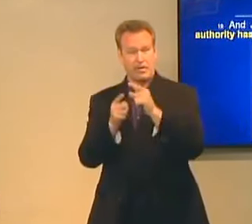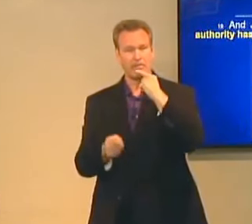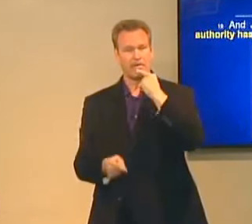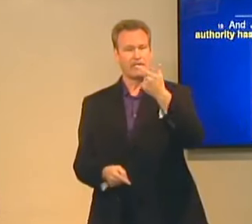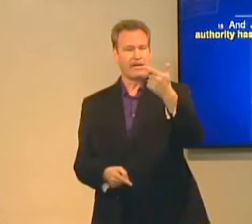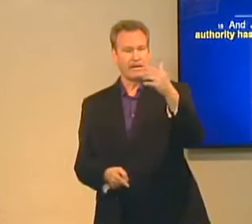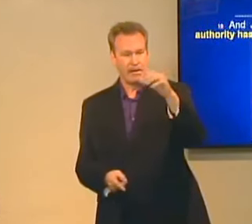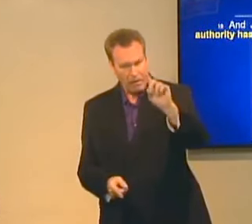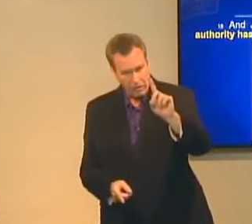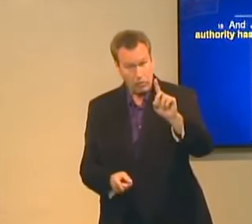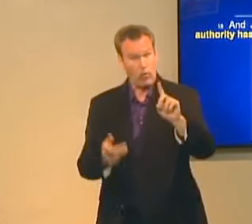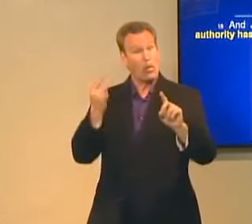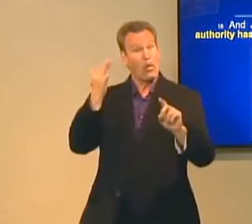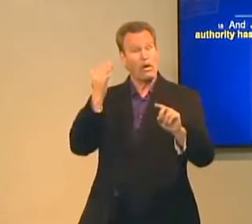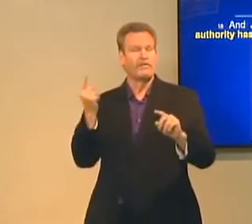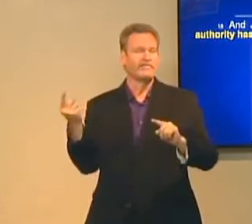And the NSB says.